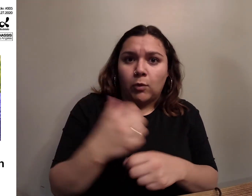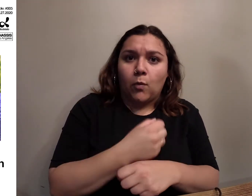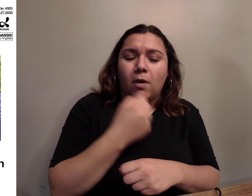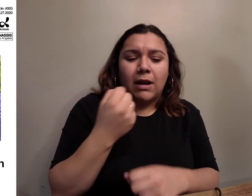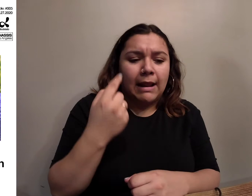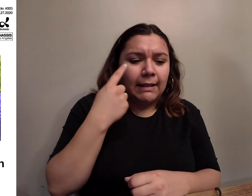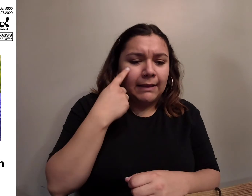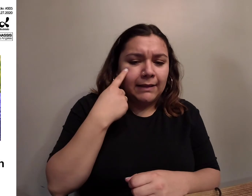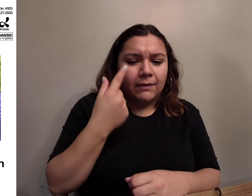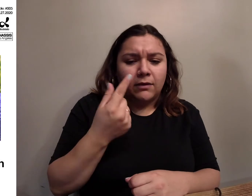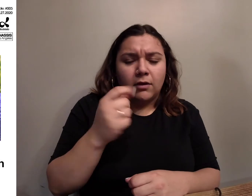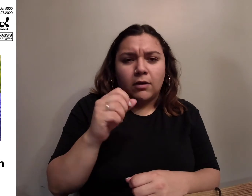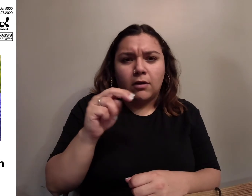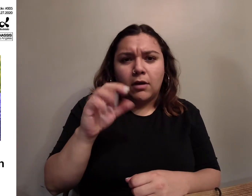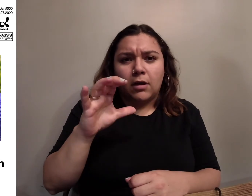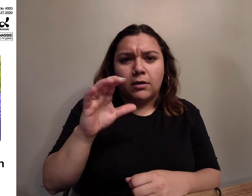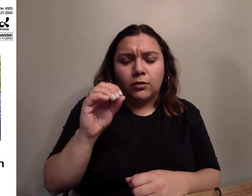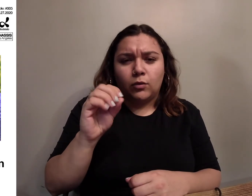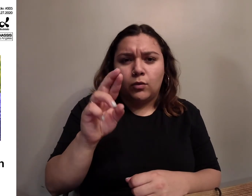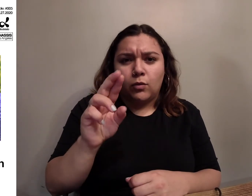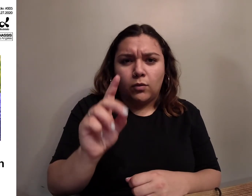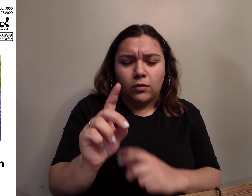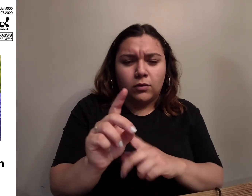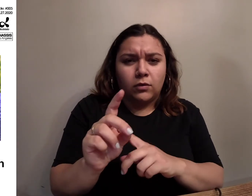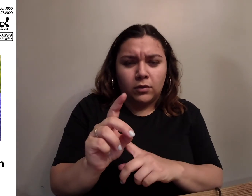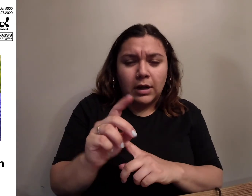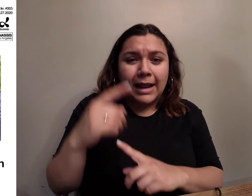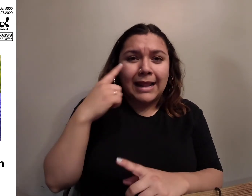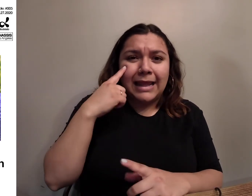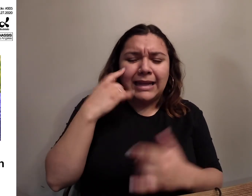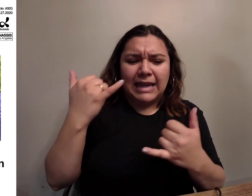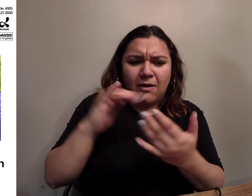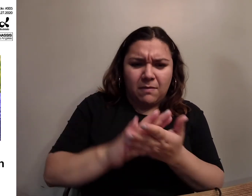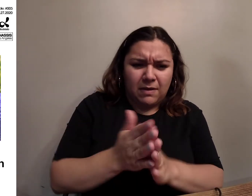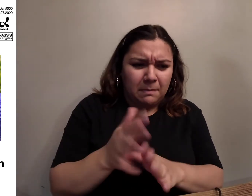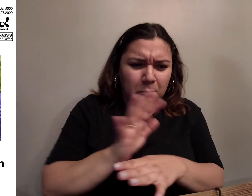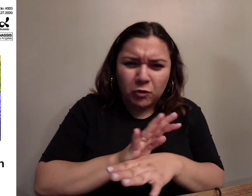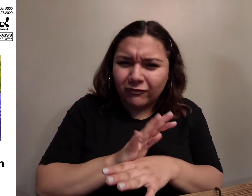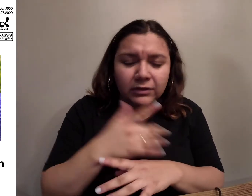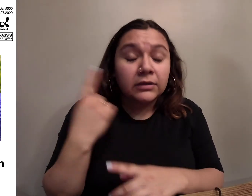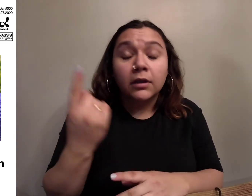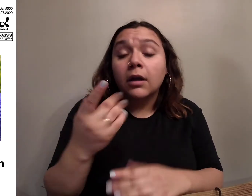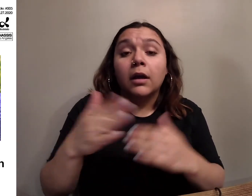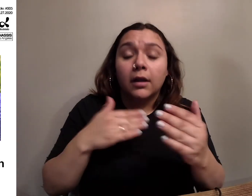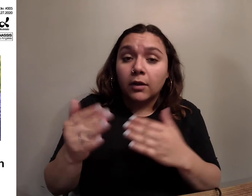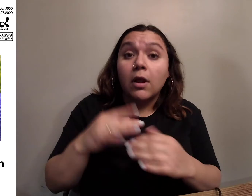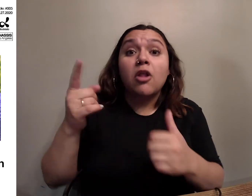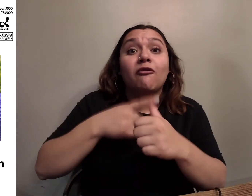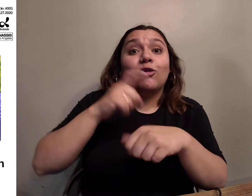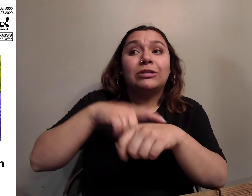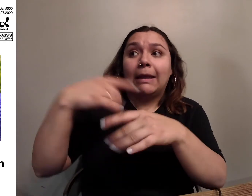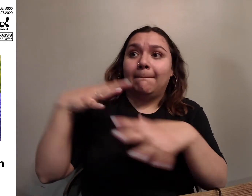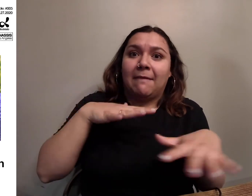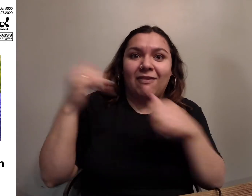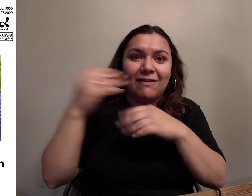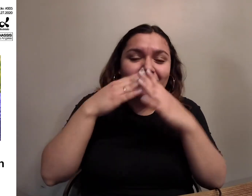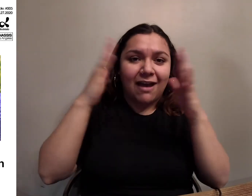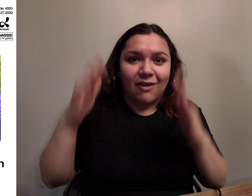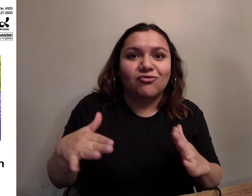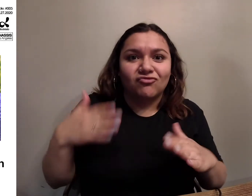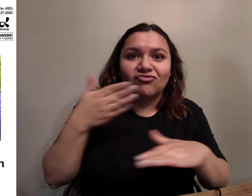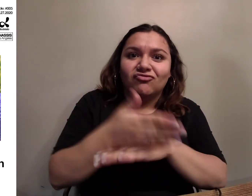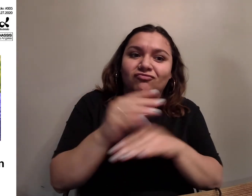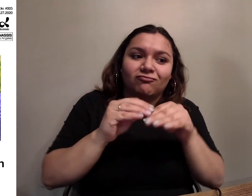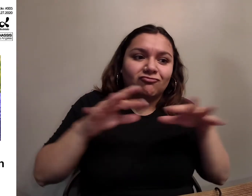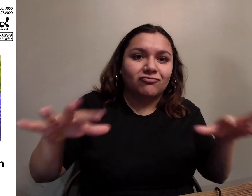I think in 2016, and it's been turned into a film. So we went to the premiere, and that was our first time out of the house after wrapping the film.